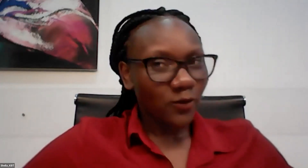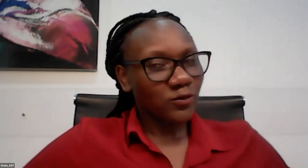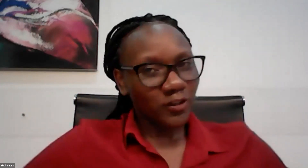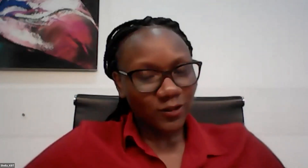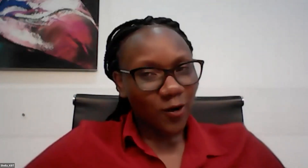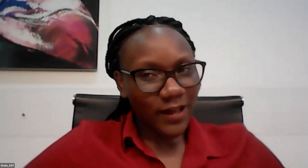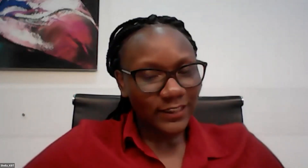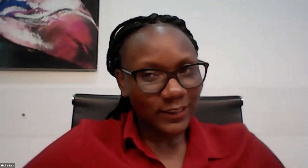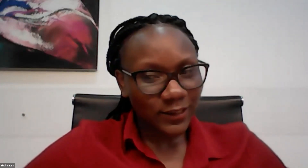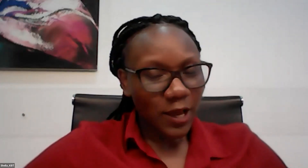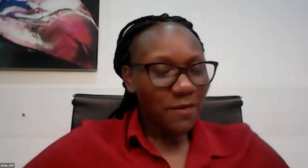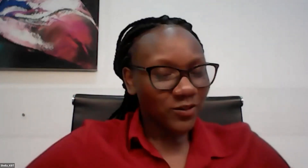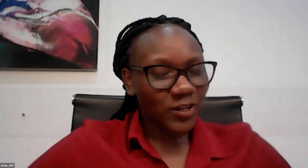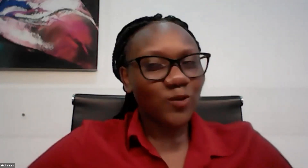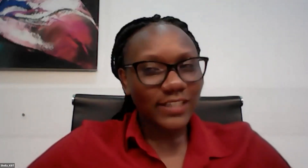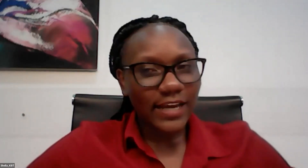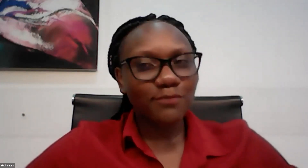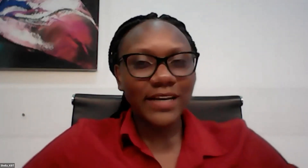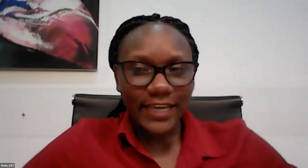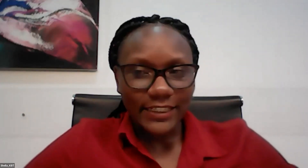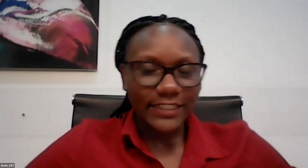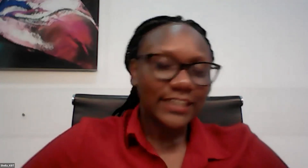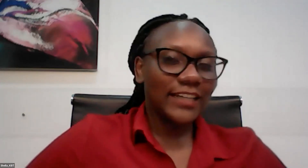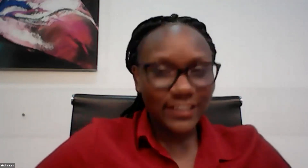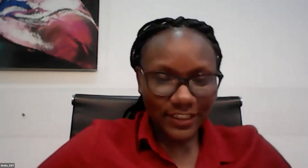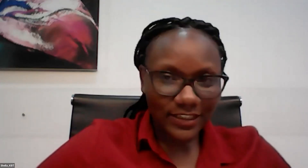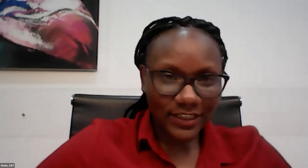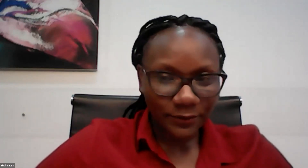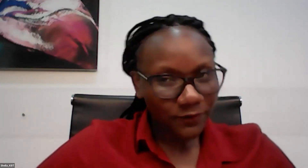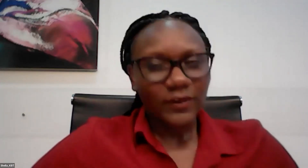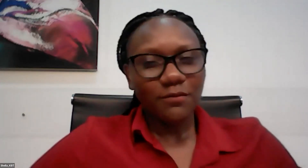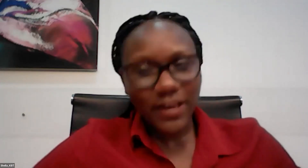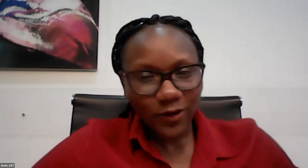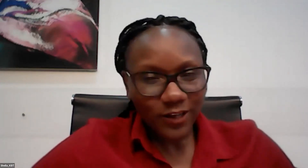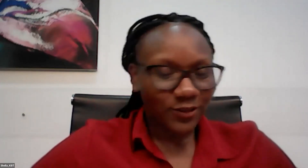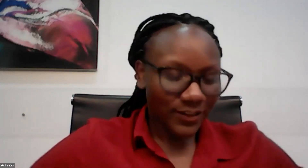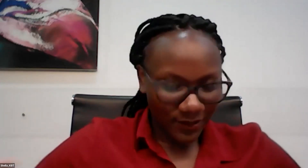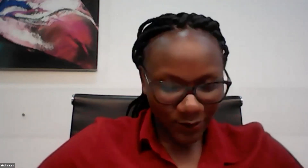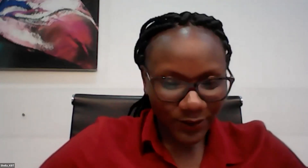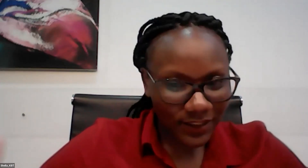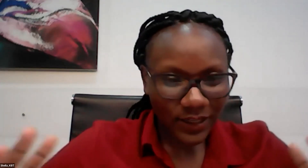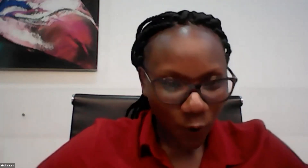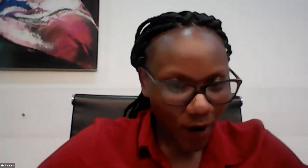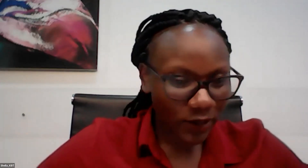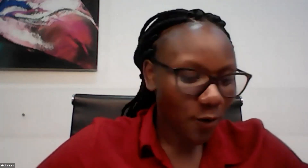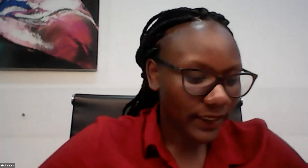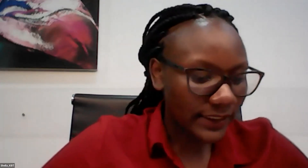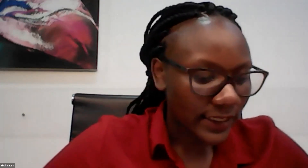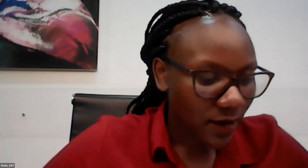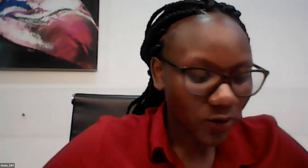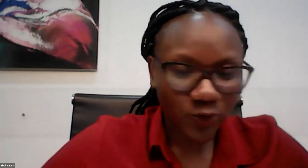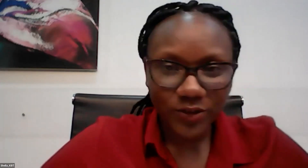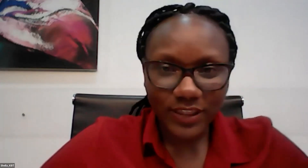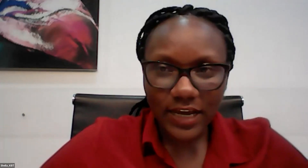adjective, I will not know what it is, but it's words like brilliant, interesting, many questions. So just one